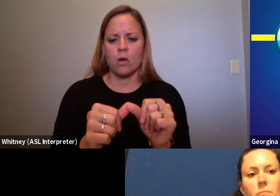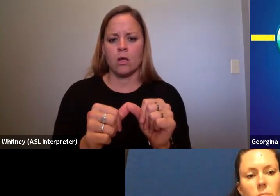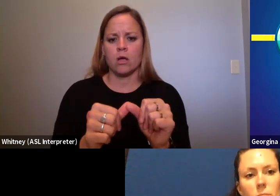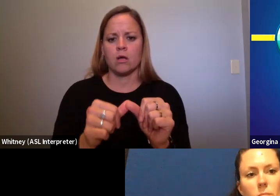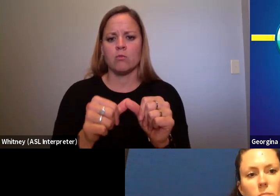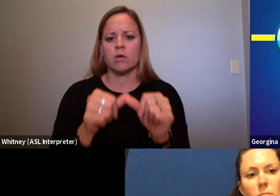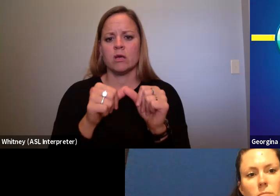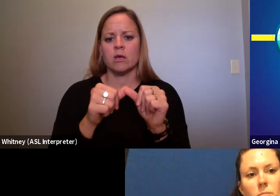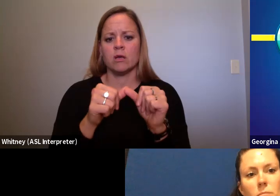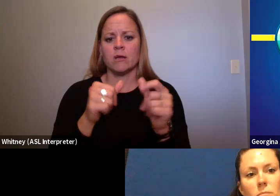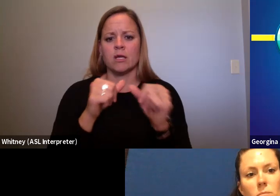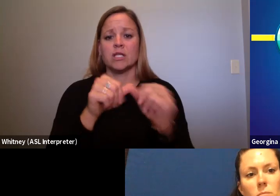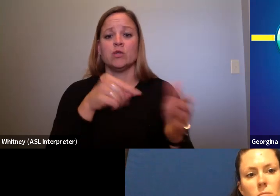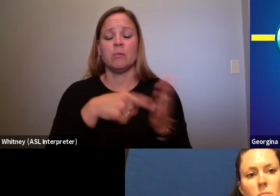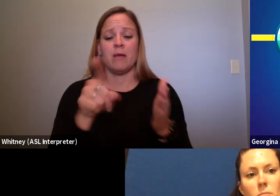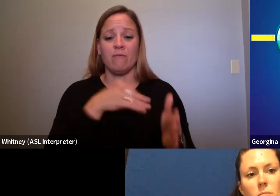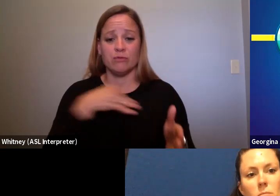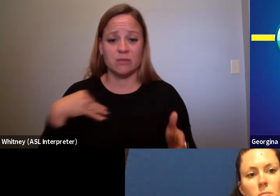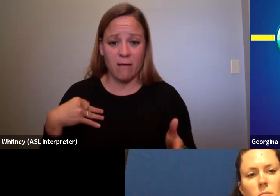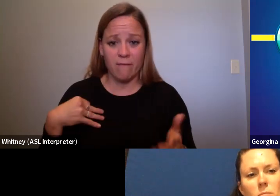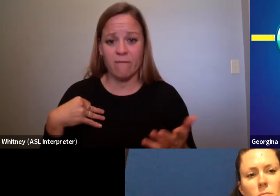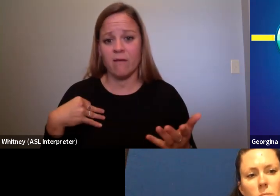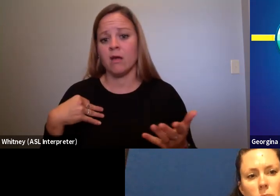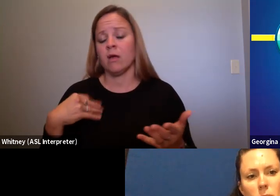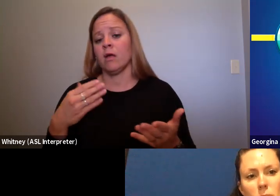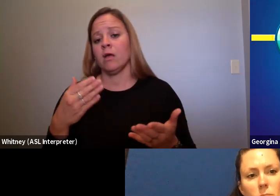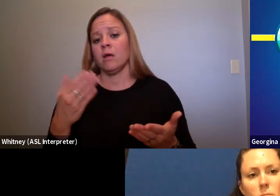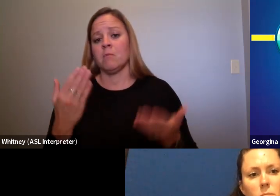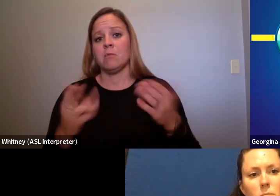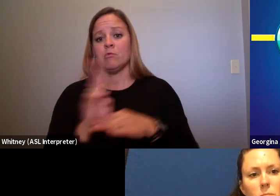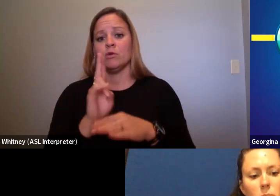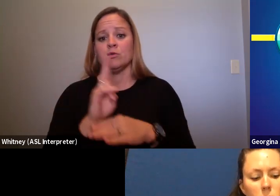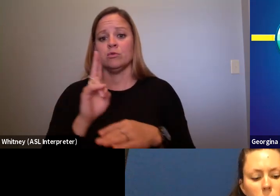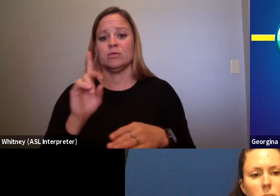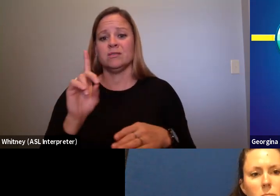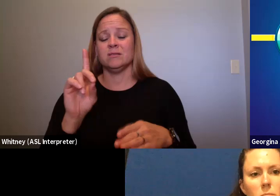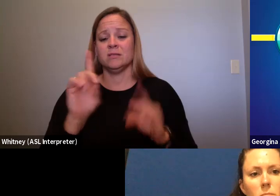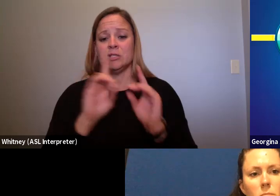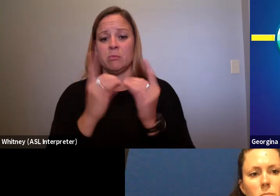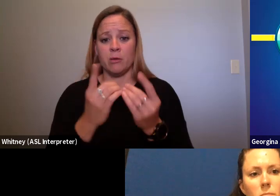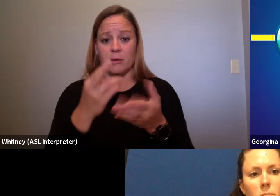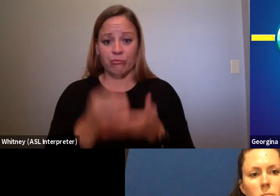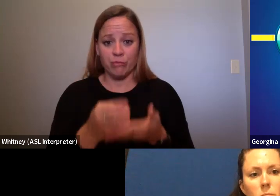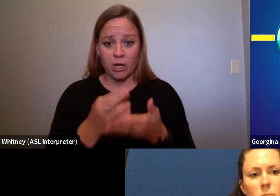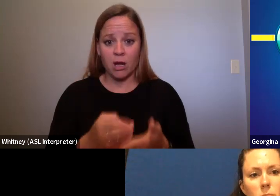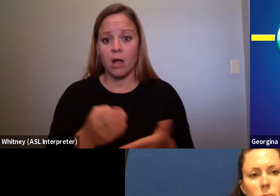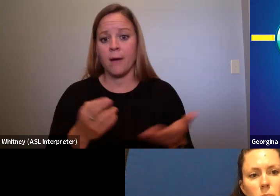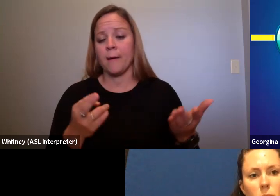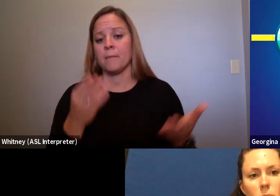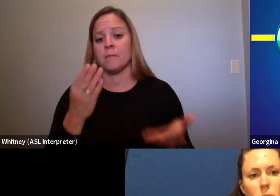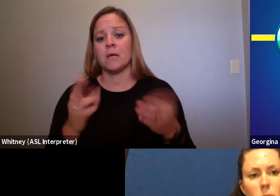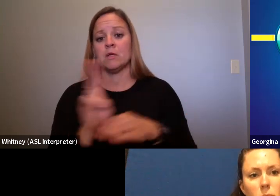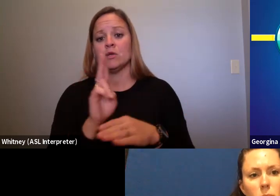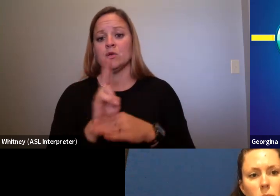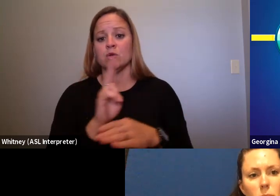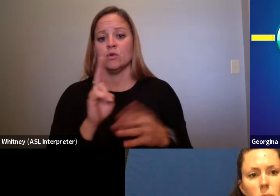staff time. Like I say, we use the 7 Cs. We might use Department of Rehab 204 to continue for staff time. We might use ESG